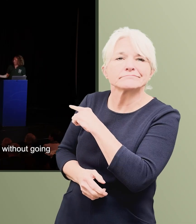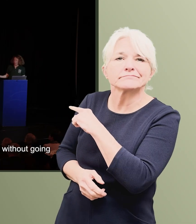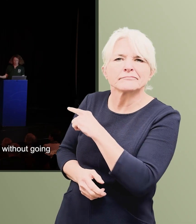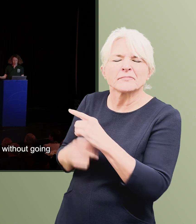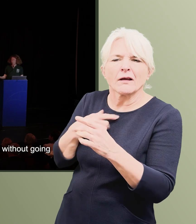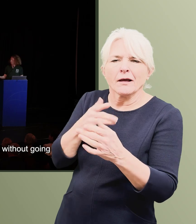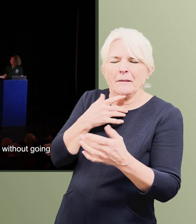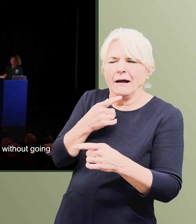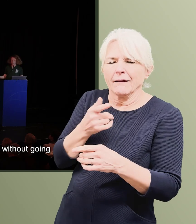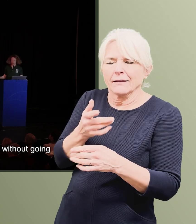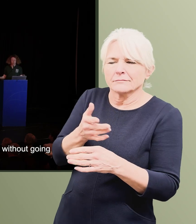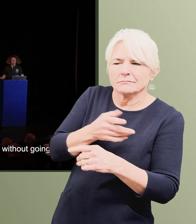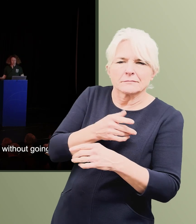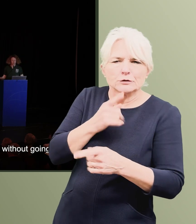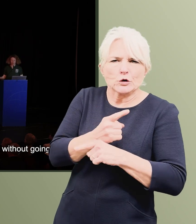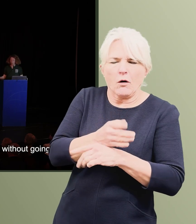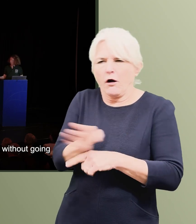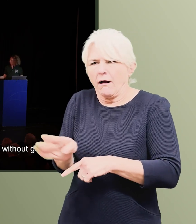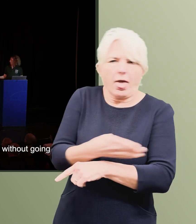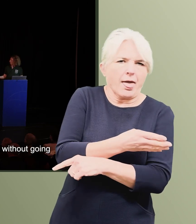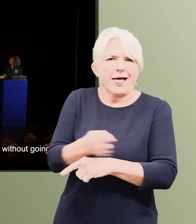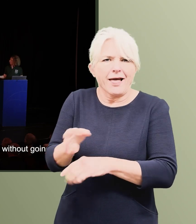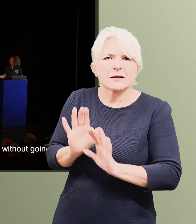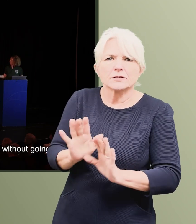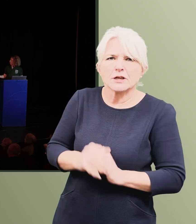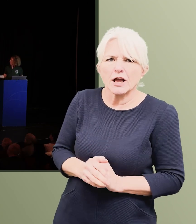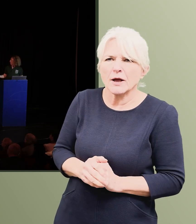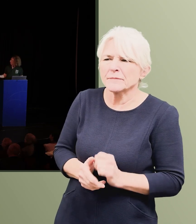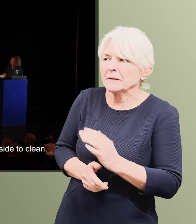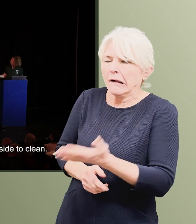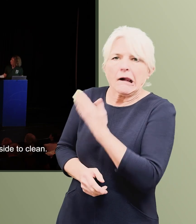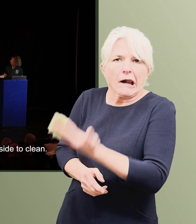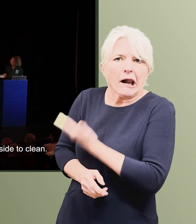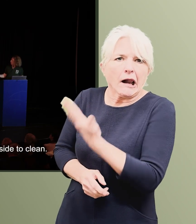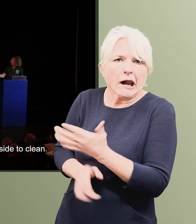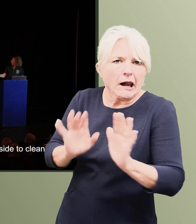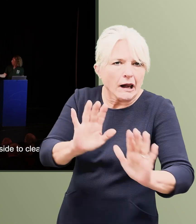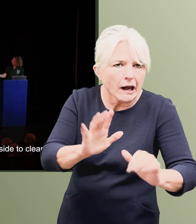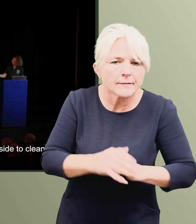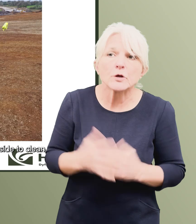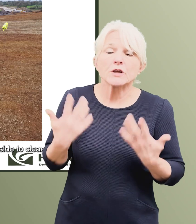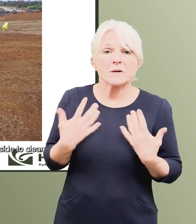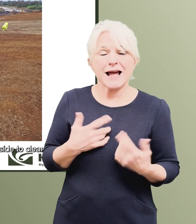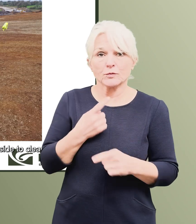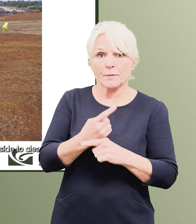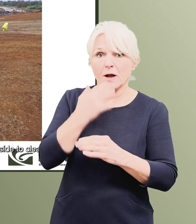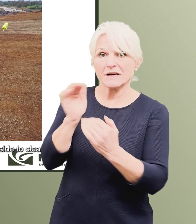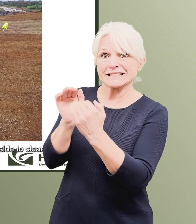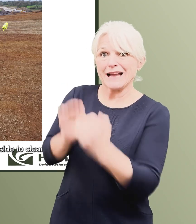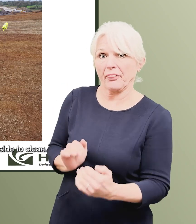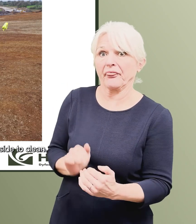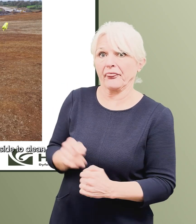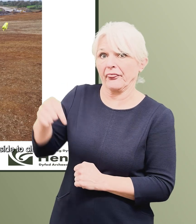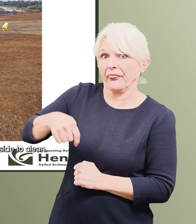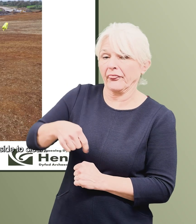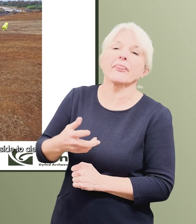I think I skipped through all the talking about this without going through the slides, I'm sorry to say. Moving to the south, we had another enormous